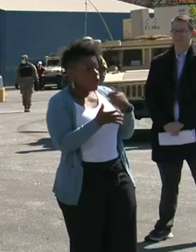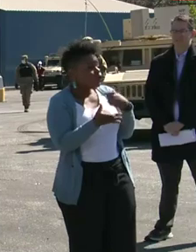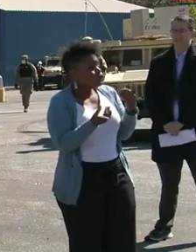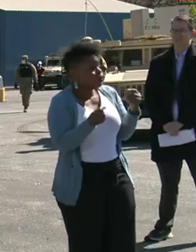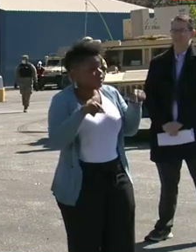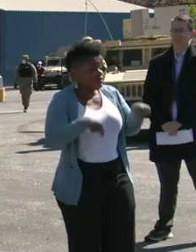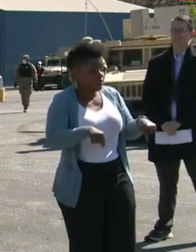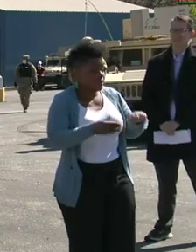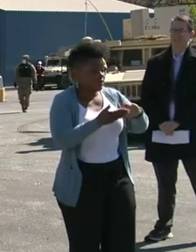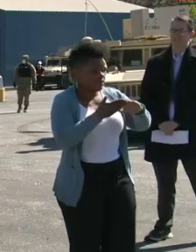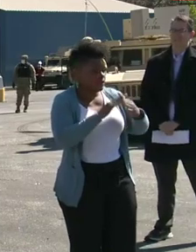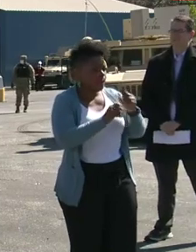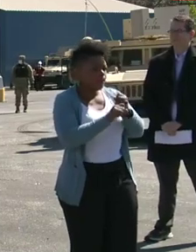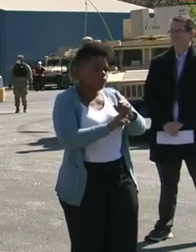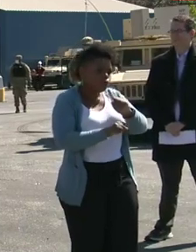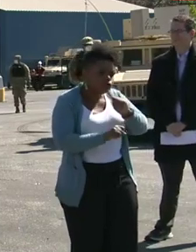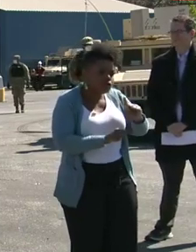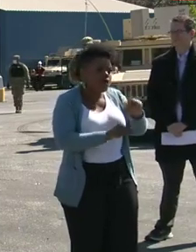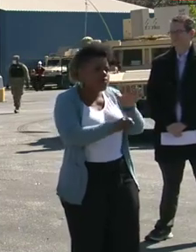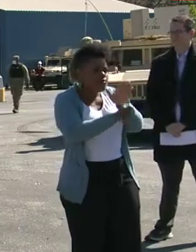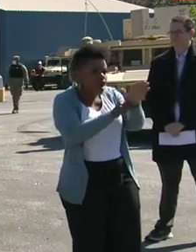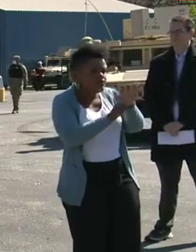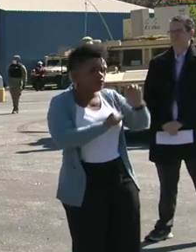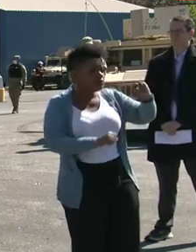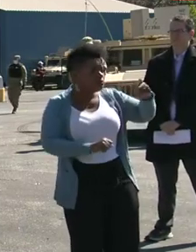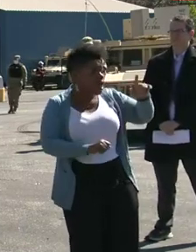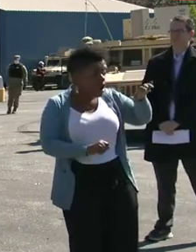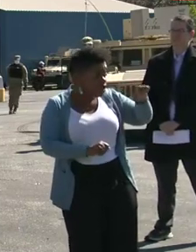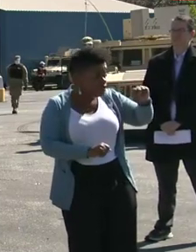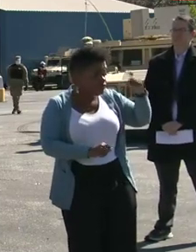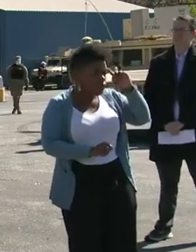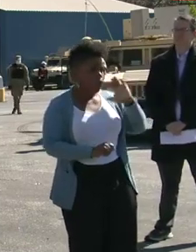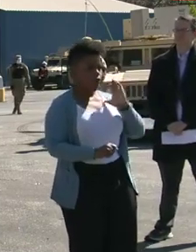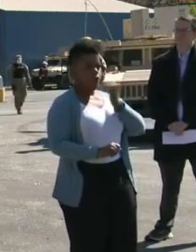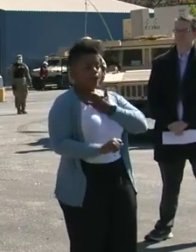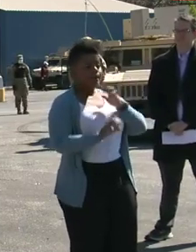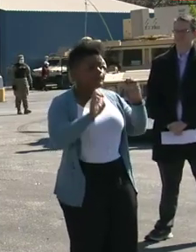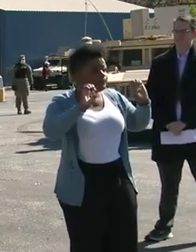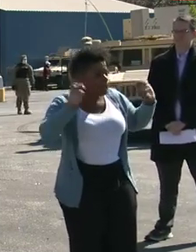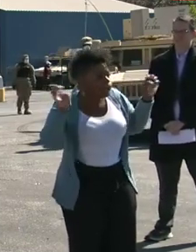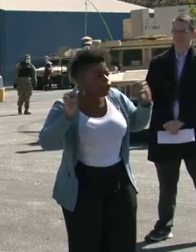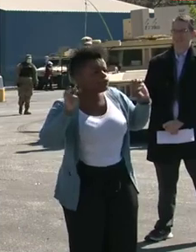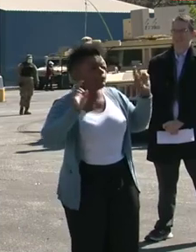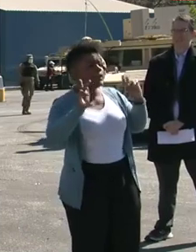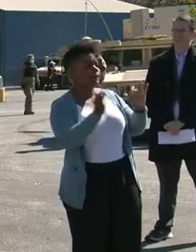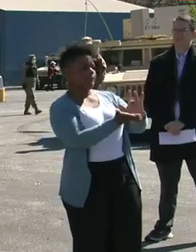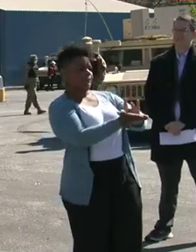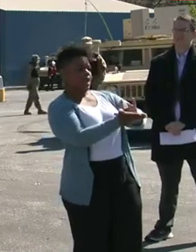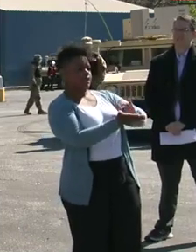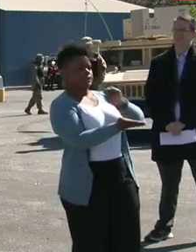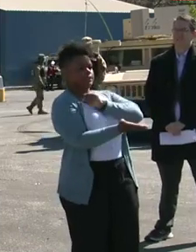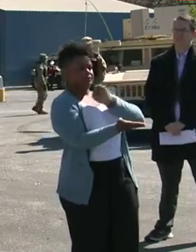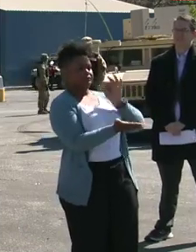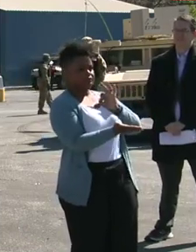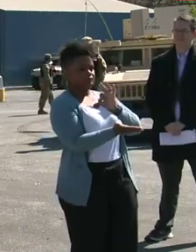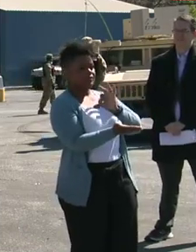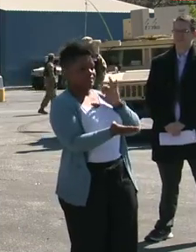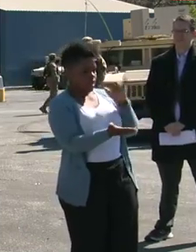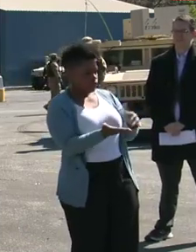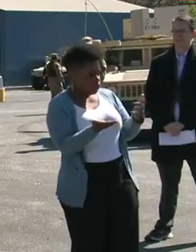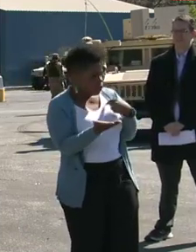we have enough supplies for our first responders and our medical staff. And that's exactly what we've done. We